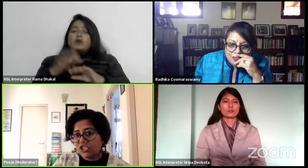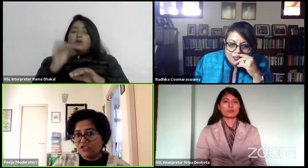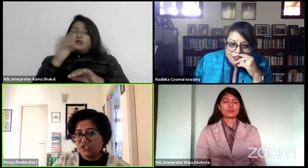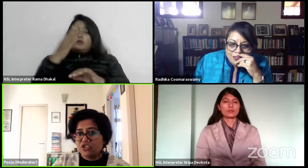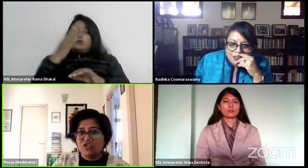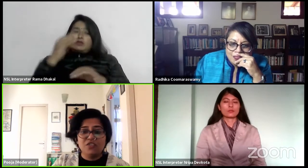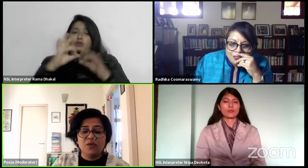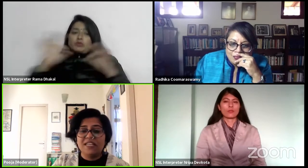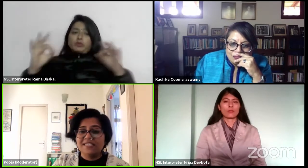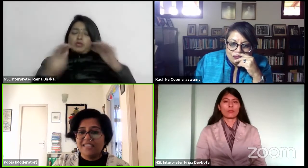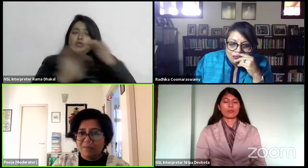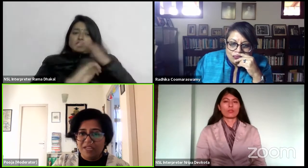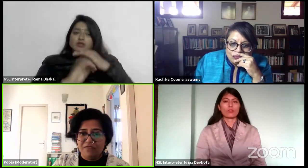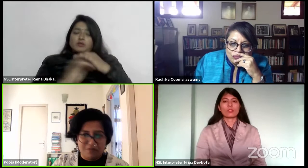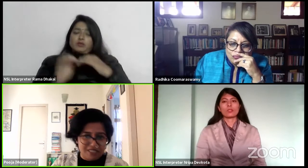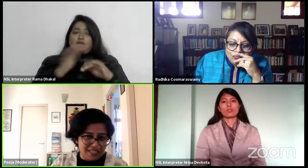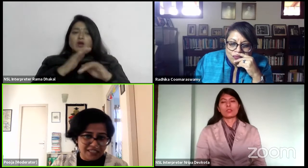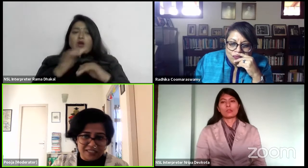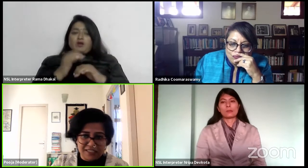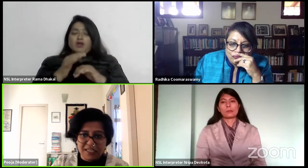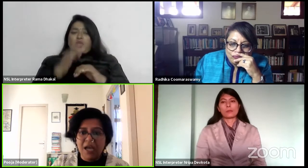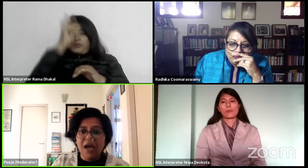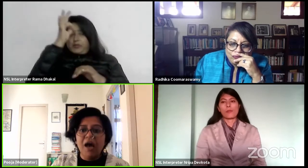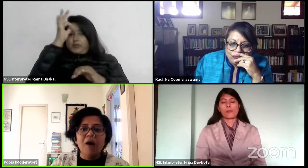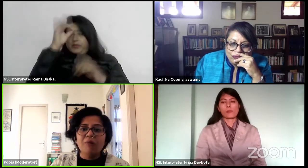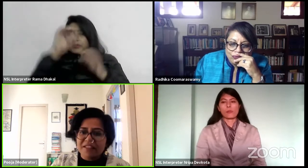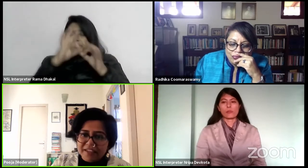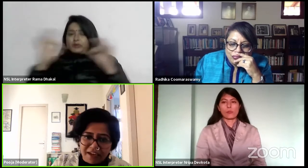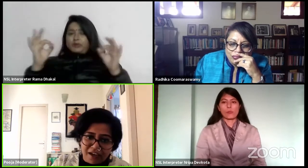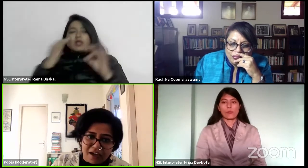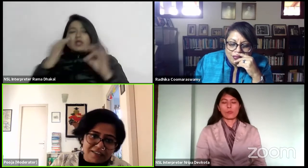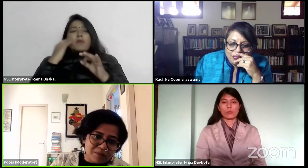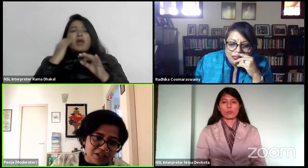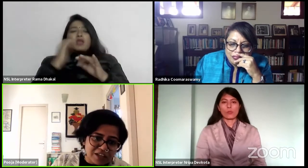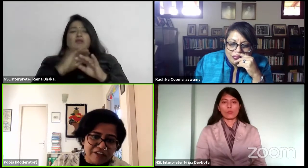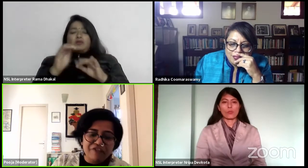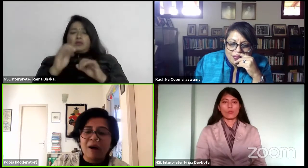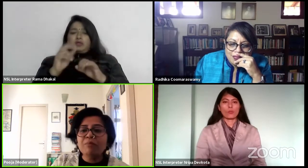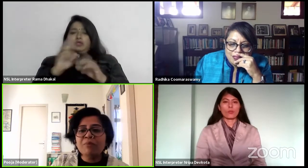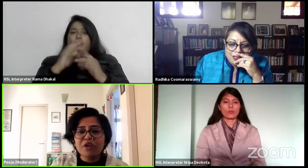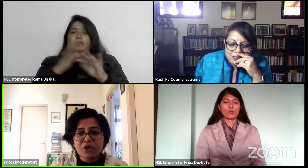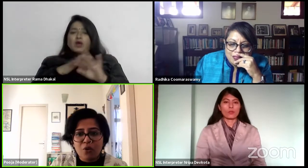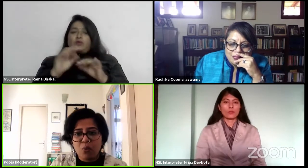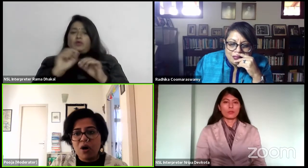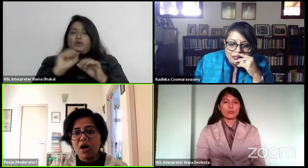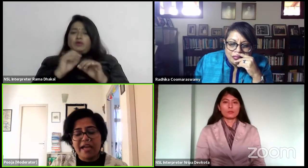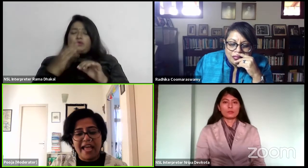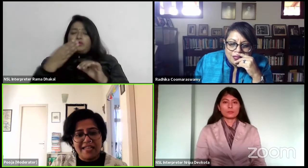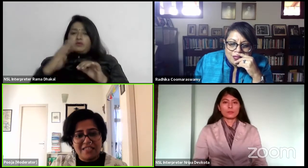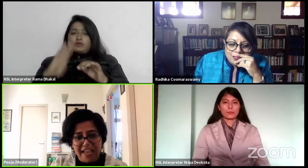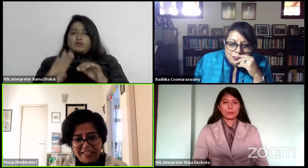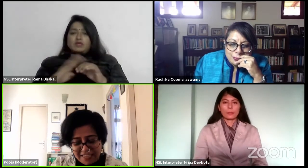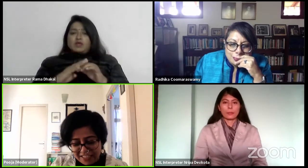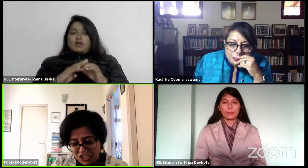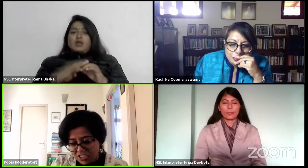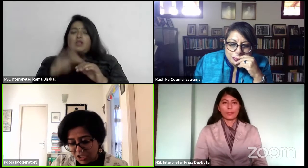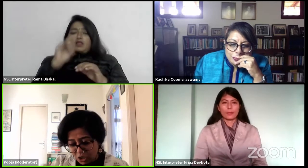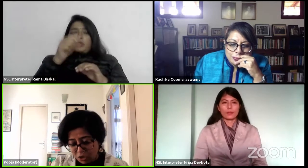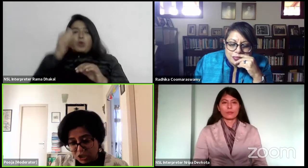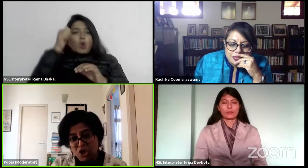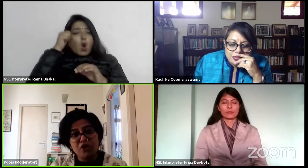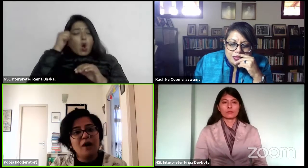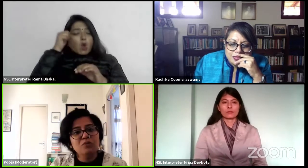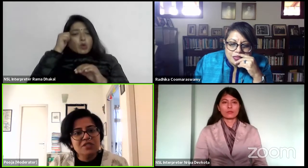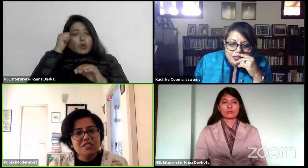in English Literature as well as an MA in Women's Studies. Bandana, similarly, from your work and just